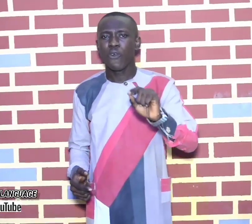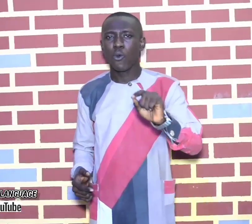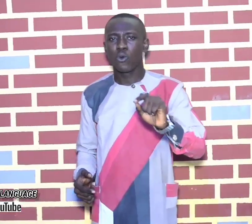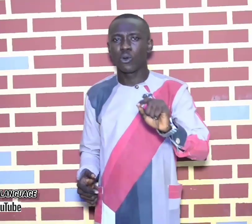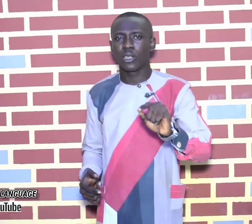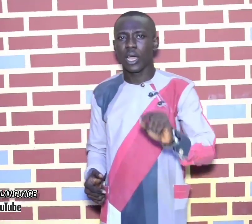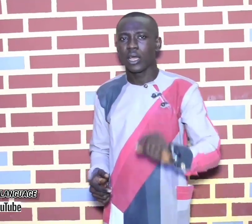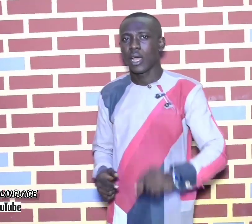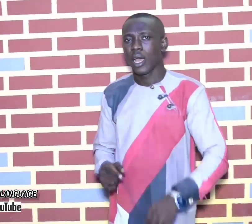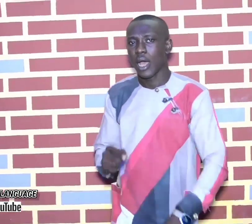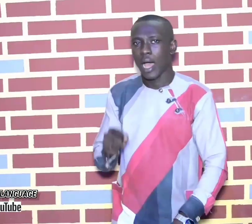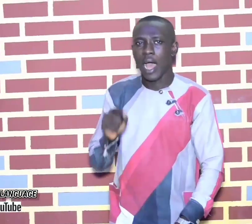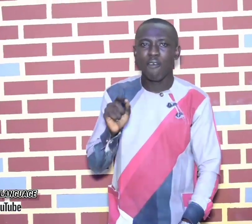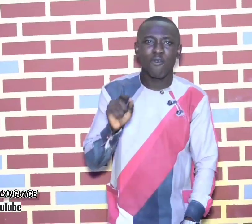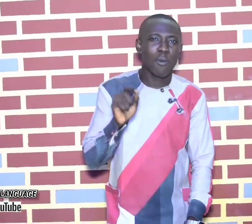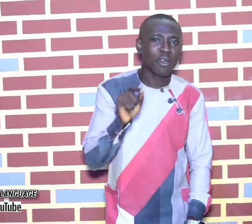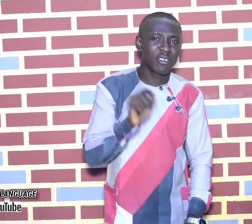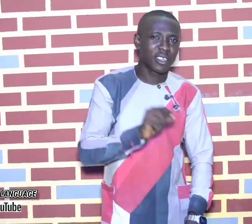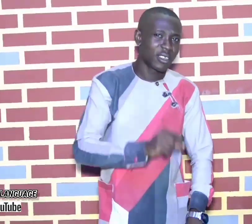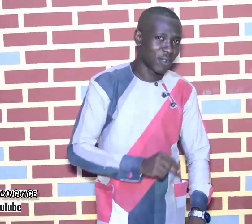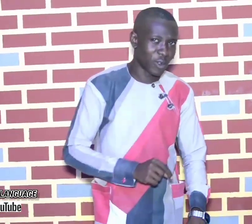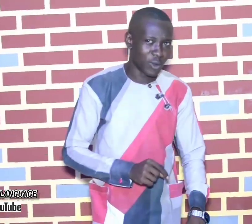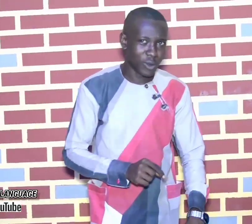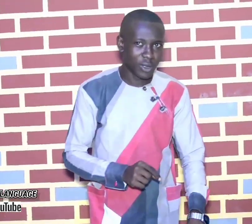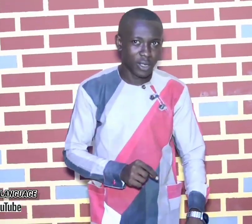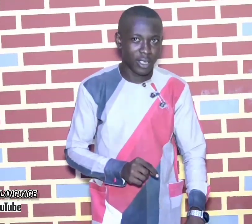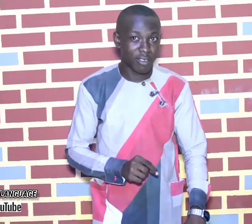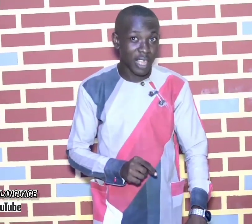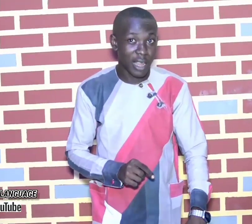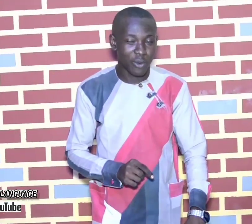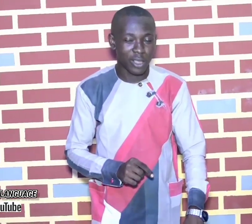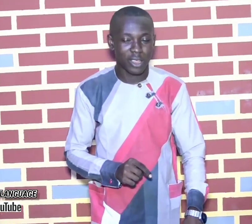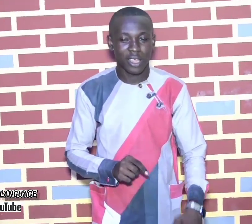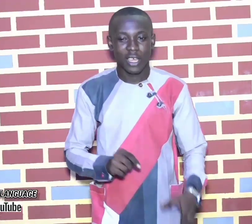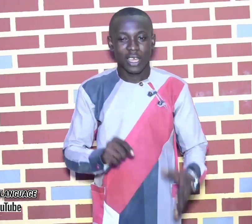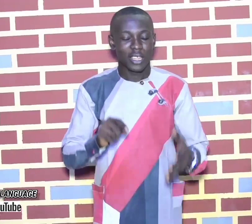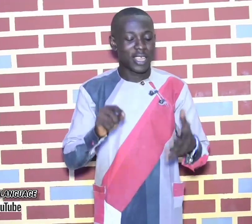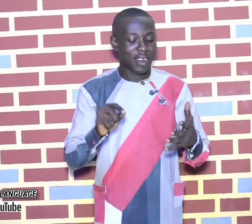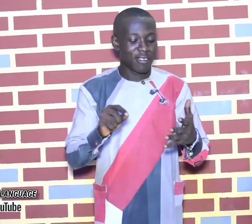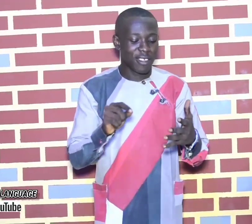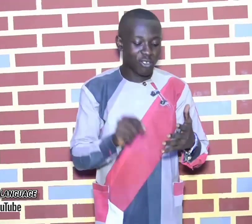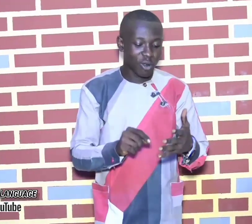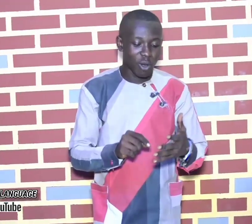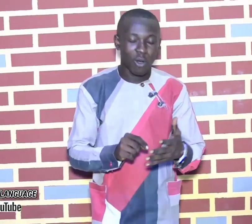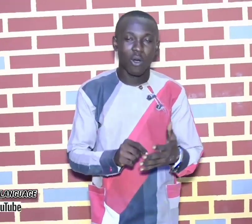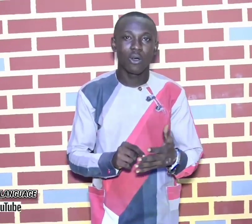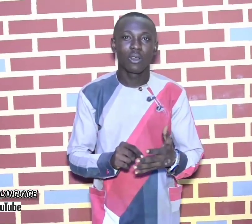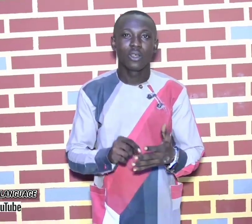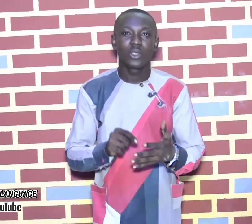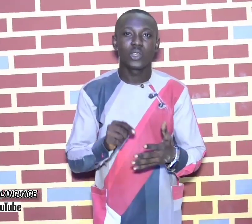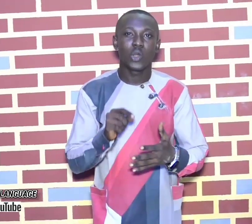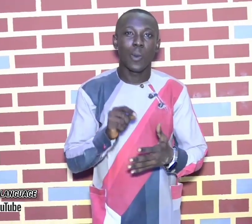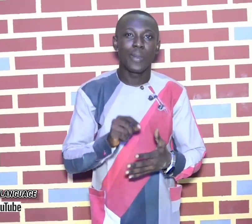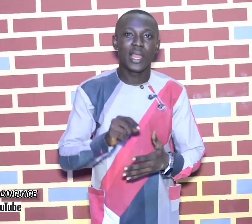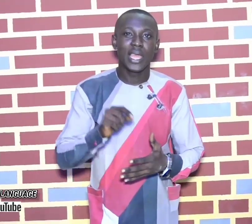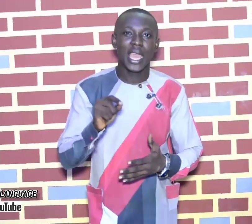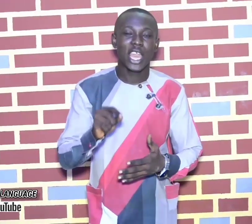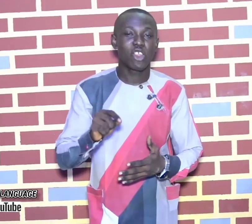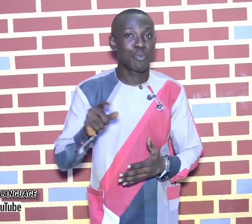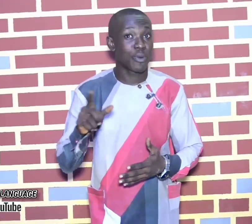we go there, I have one more secret for you. In sign language, there is this law called WH